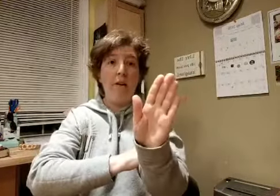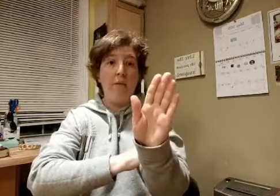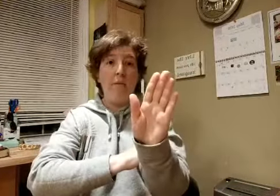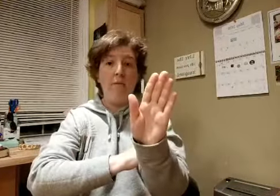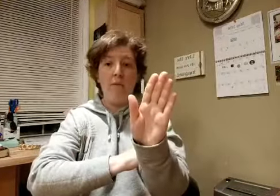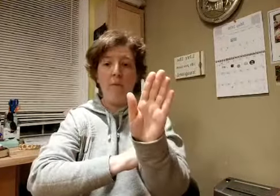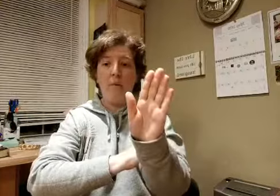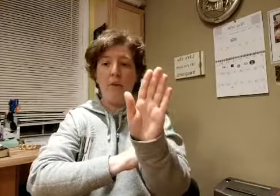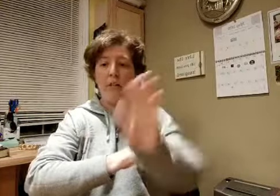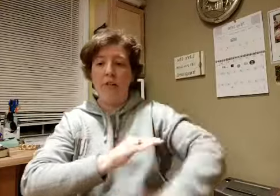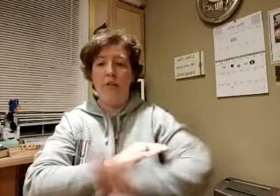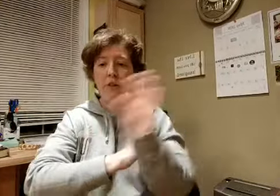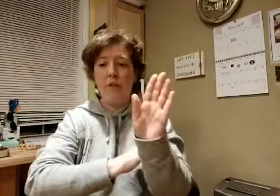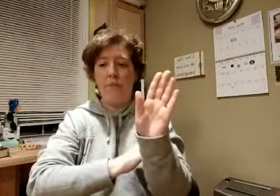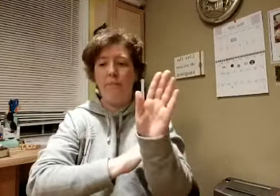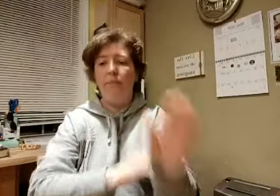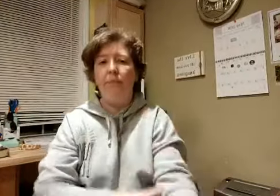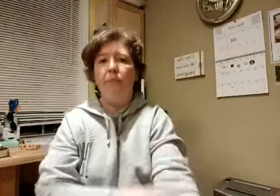you to protect you. Shield.